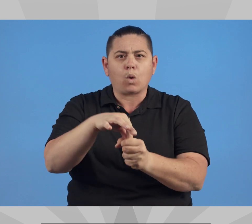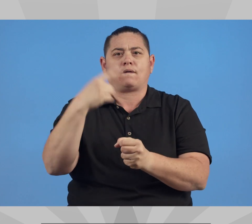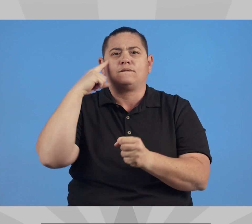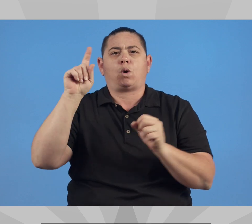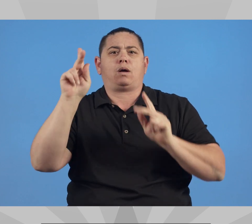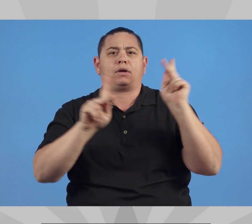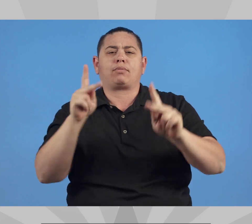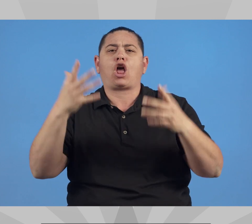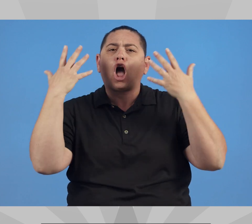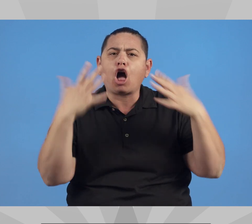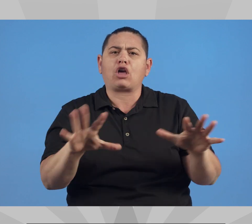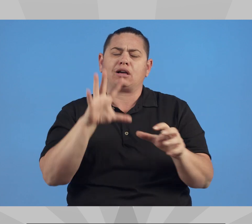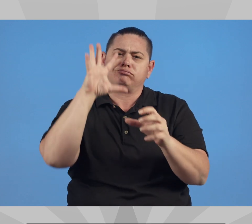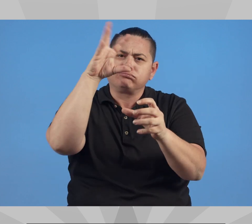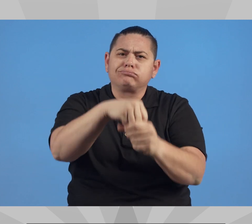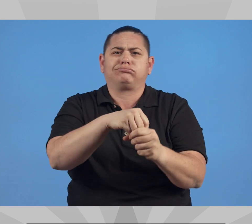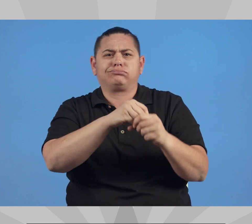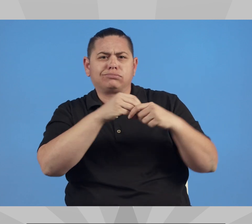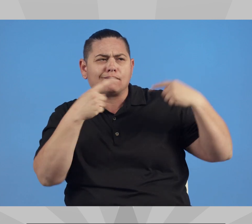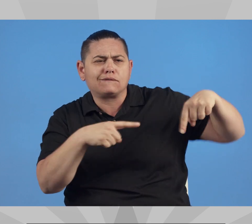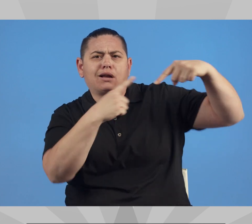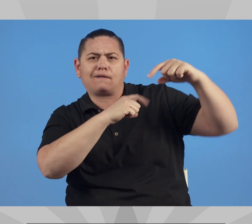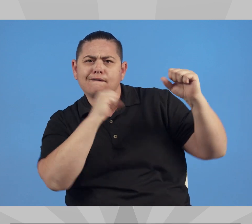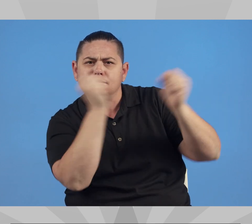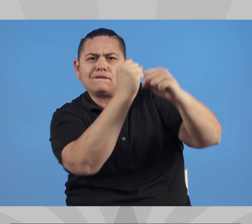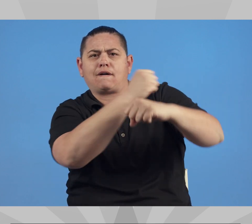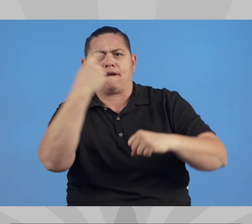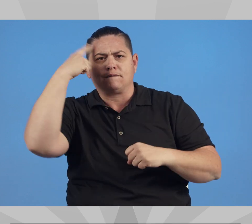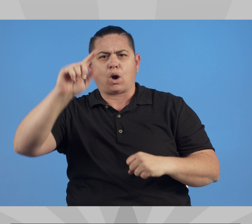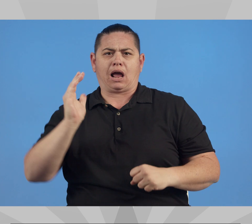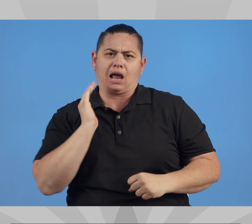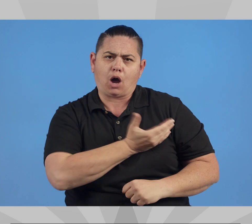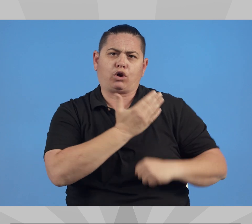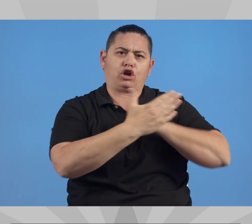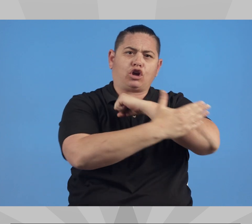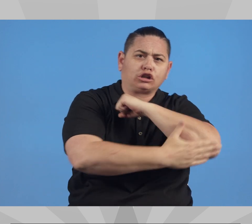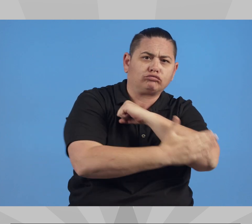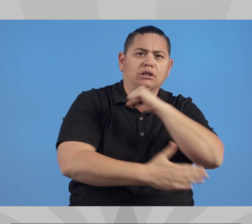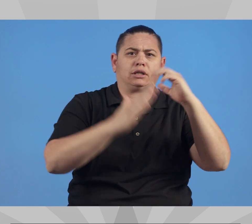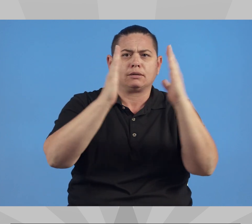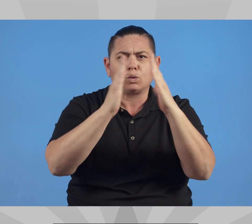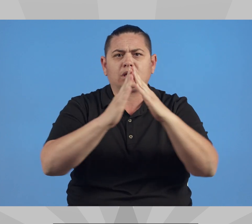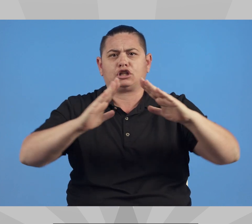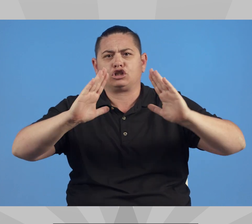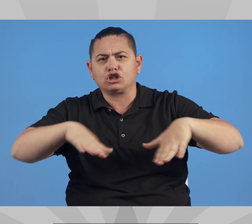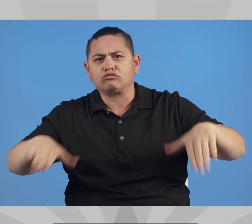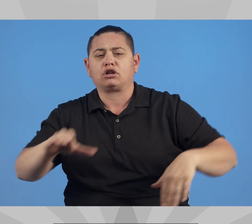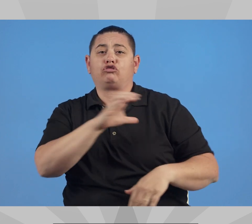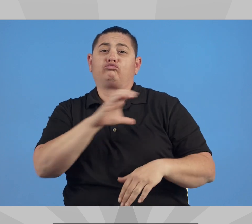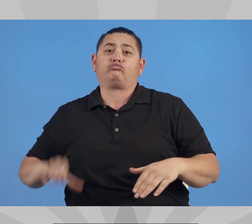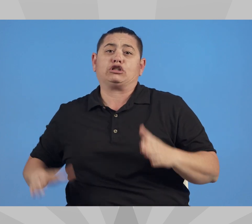That means voting for people who have already been in the fight to protect our communities, our children, and our